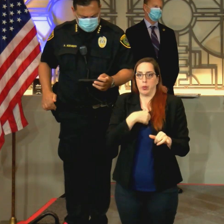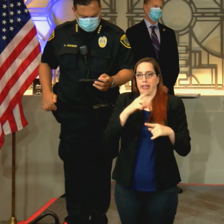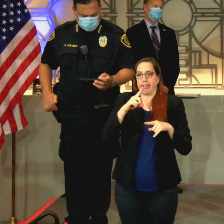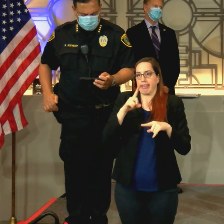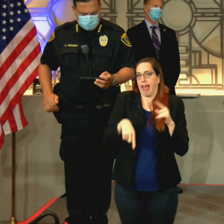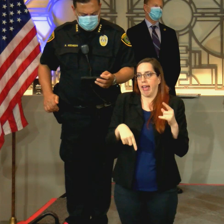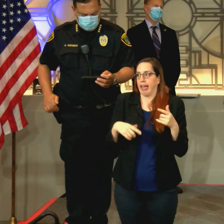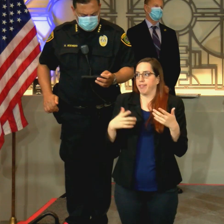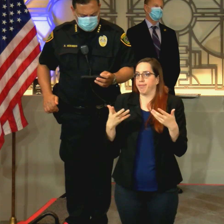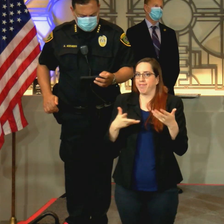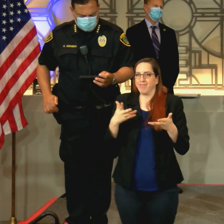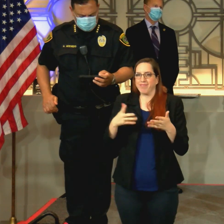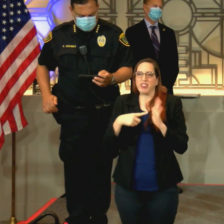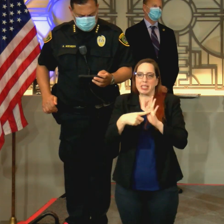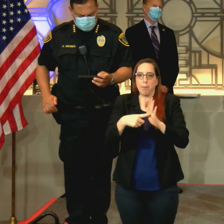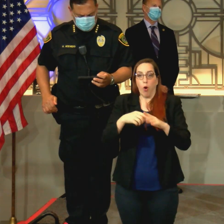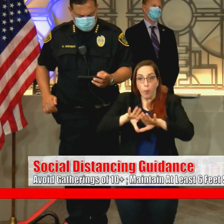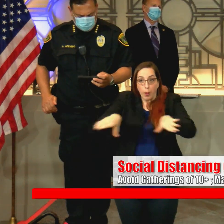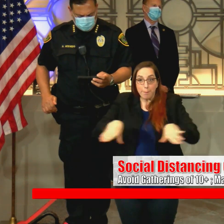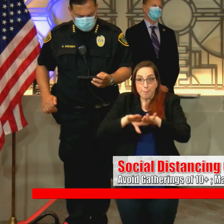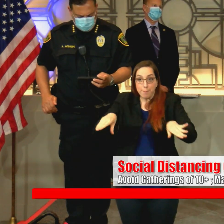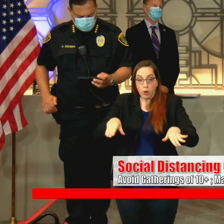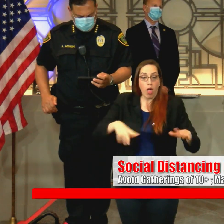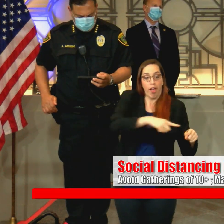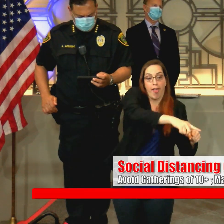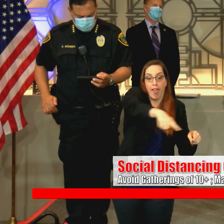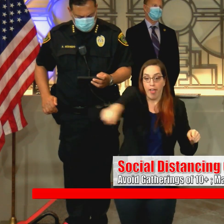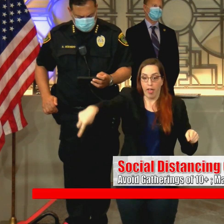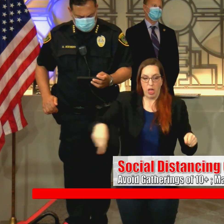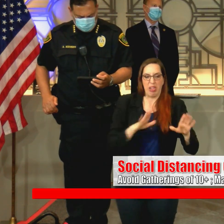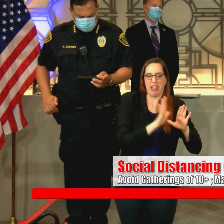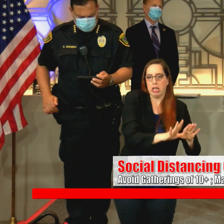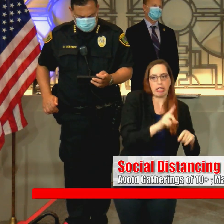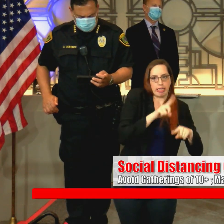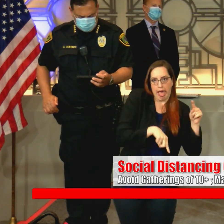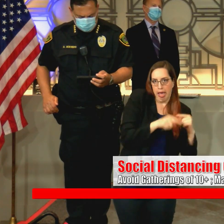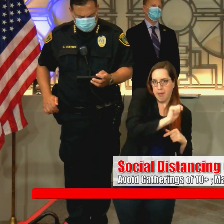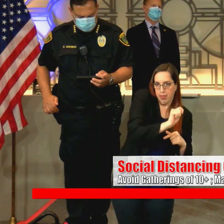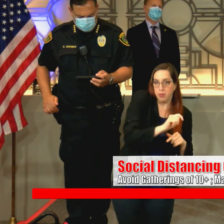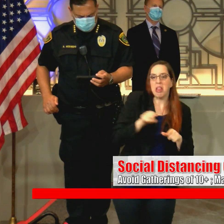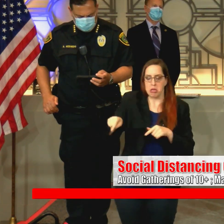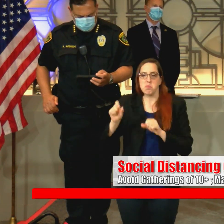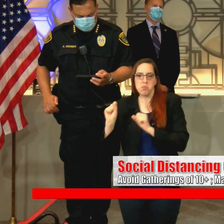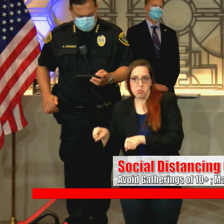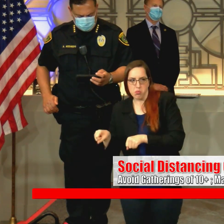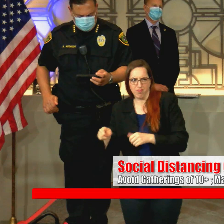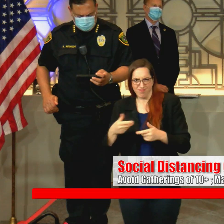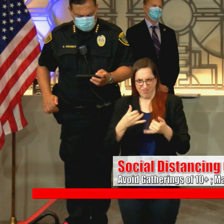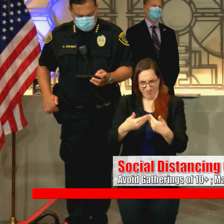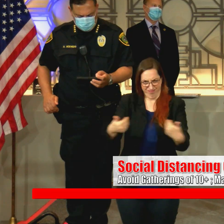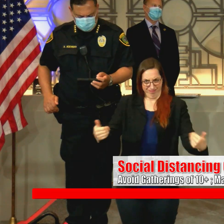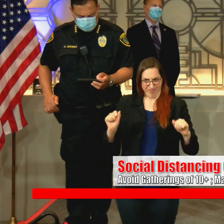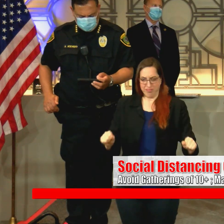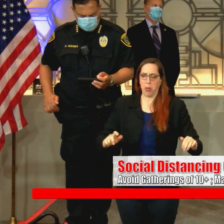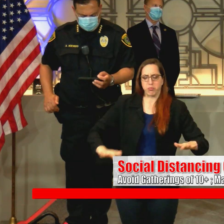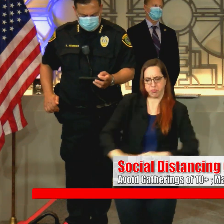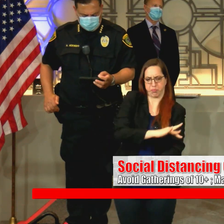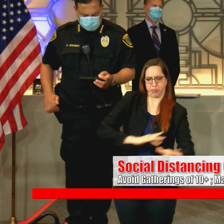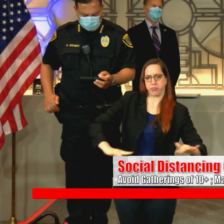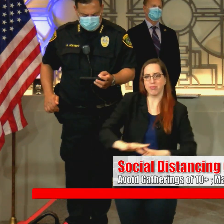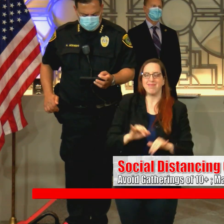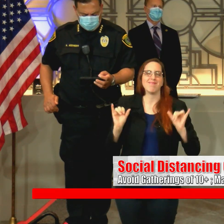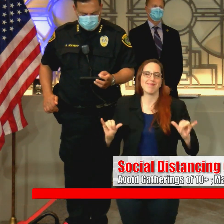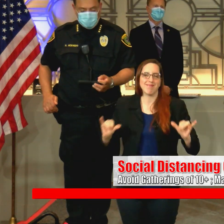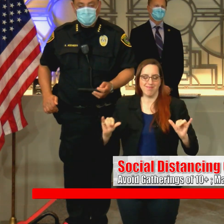a peace section in the pool. Everybody needs to ensure that they're doing their part in order for us to get through